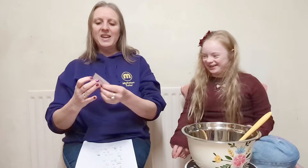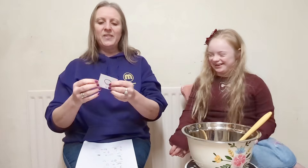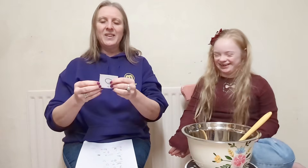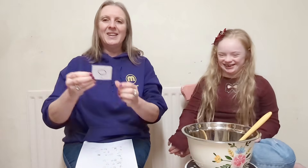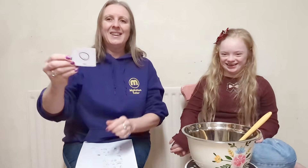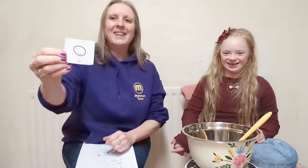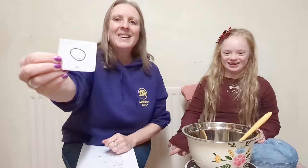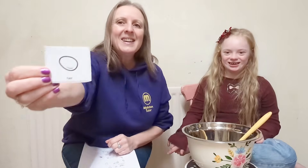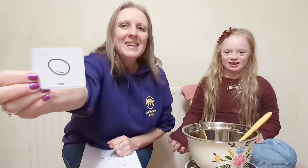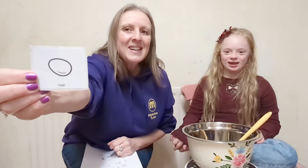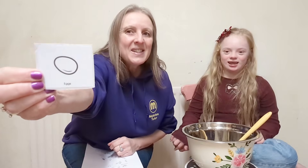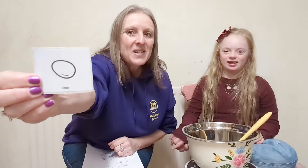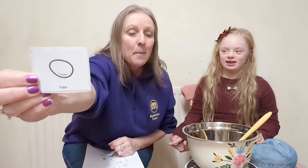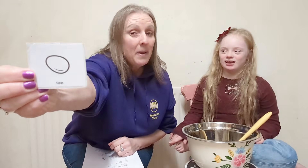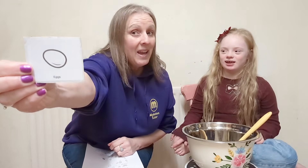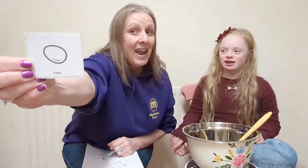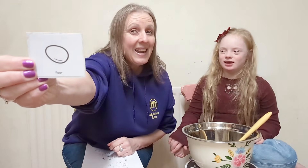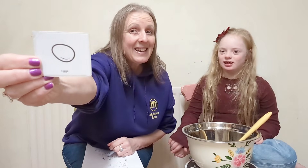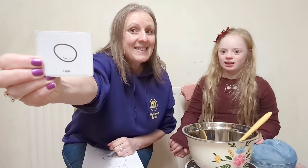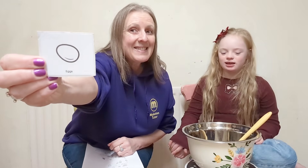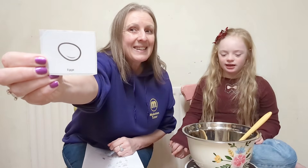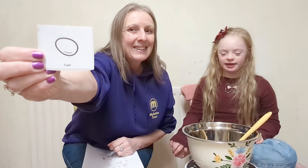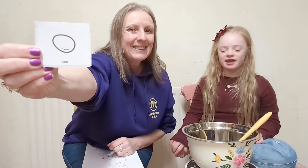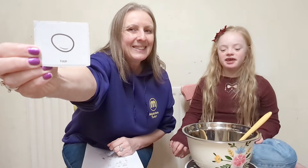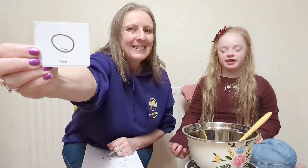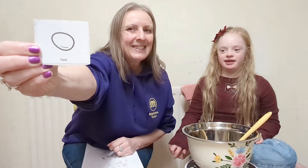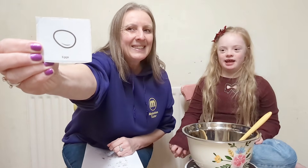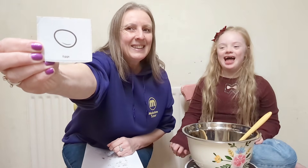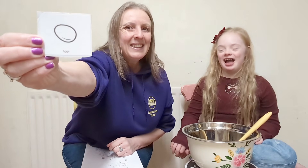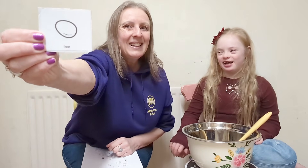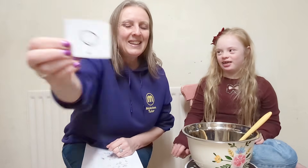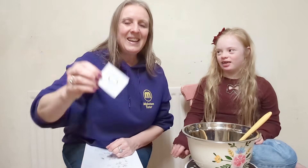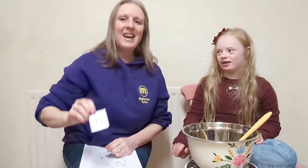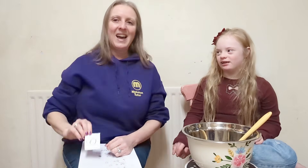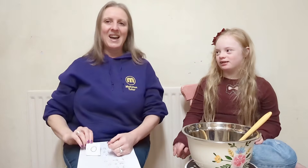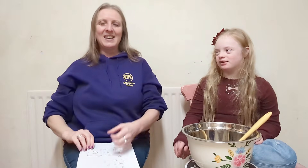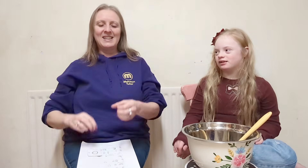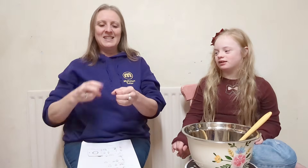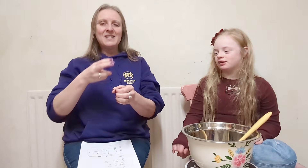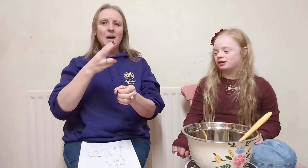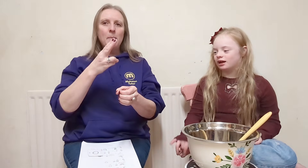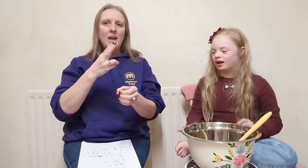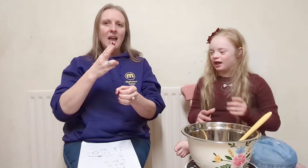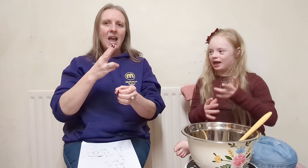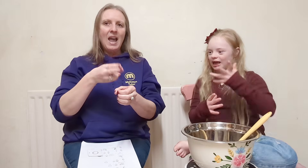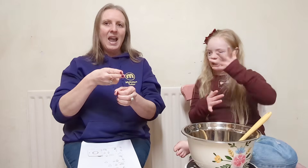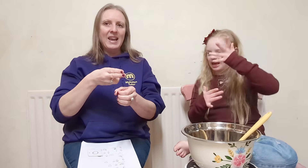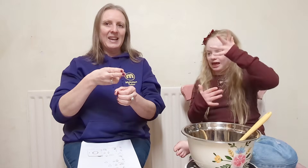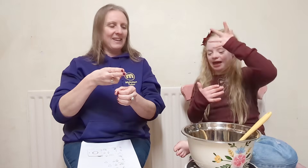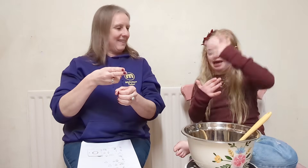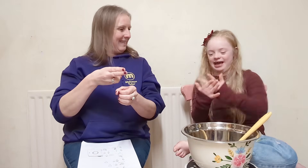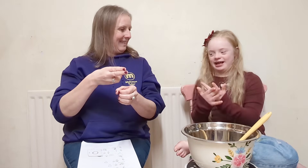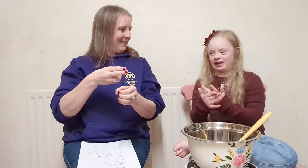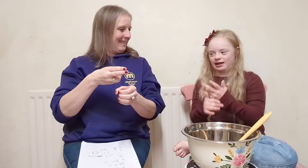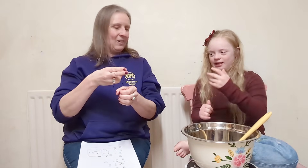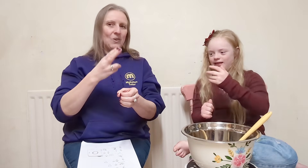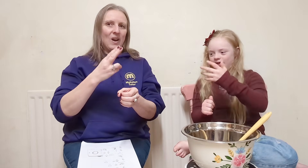need some eggs. Easy. Yeah, some eggs.